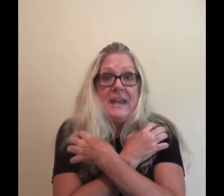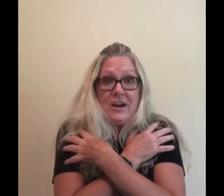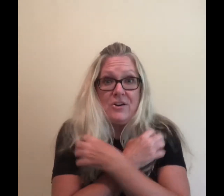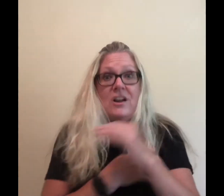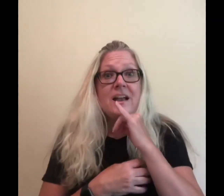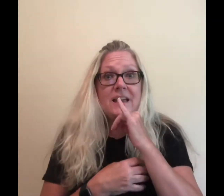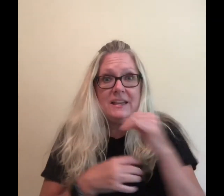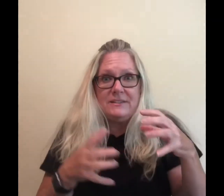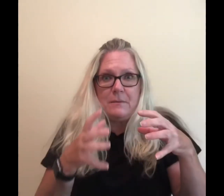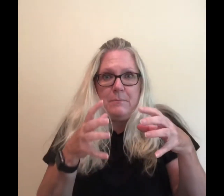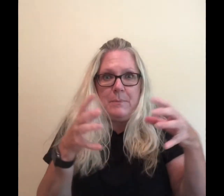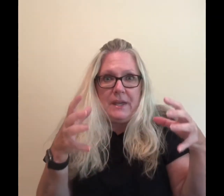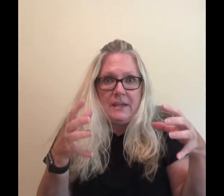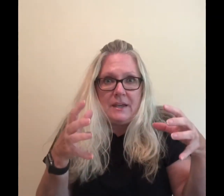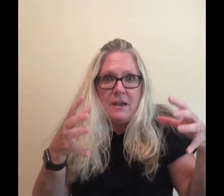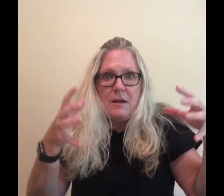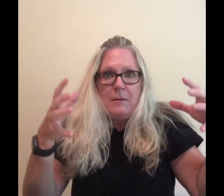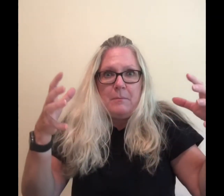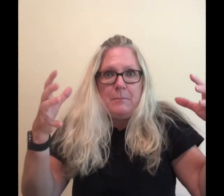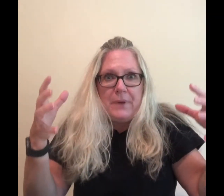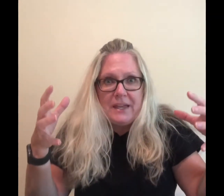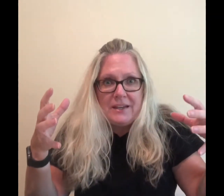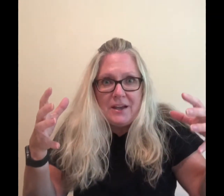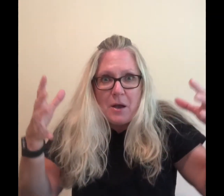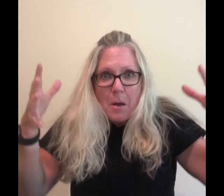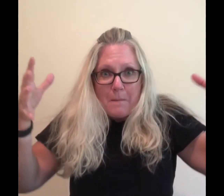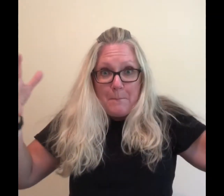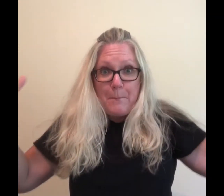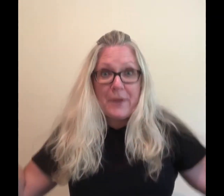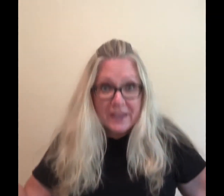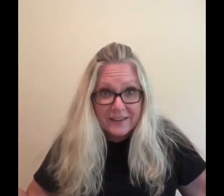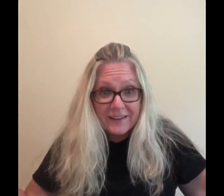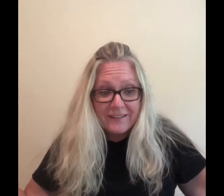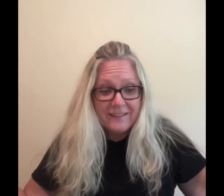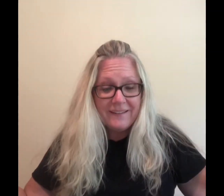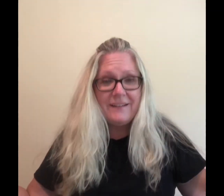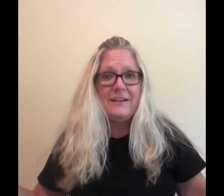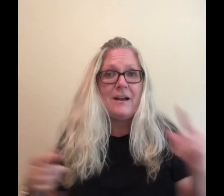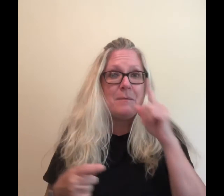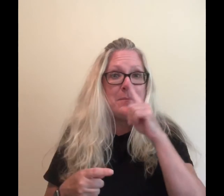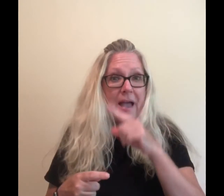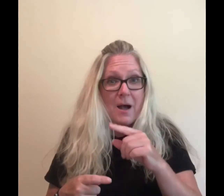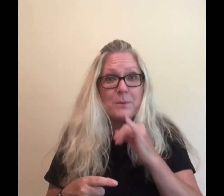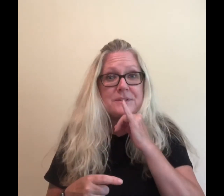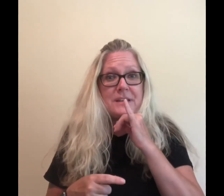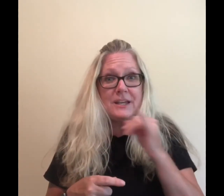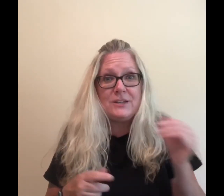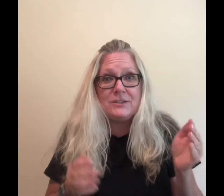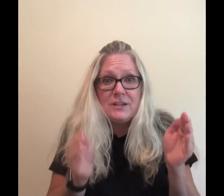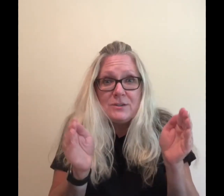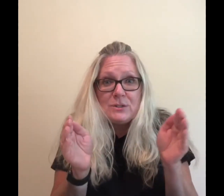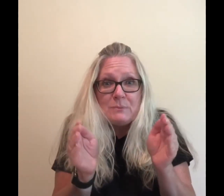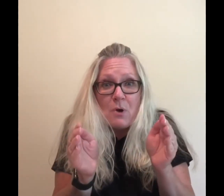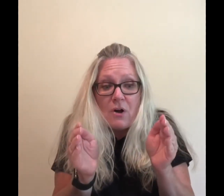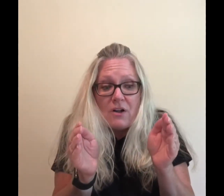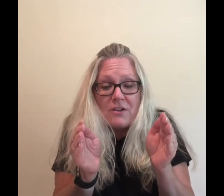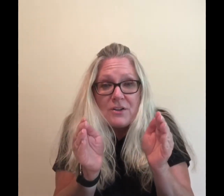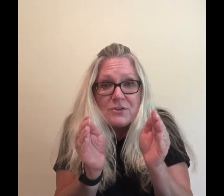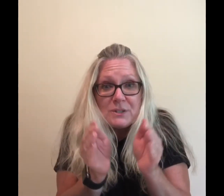Bear is big, big, big. Mouse is small,